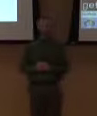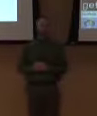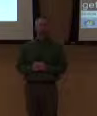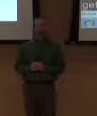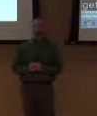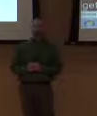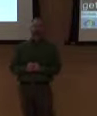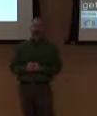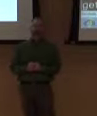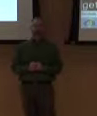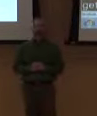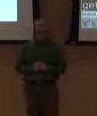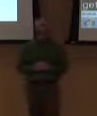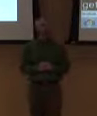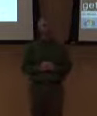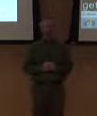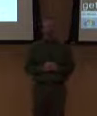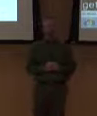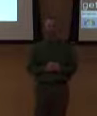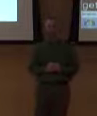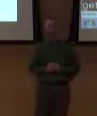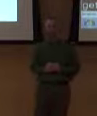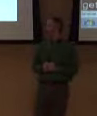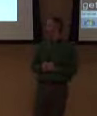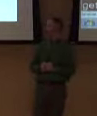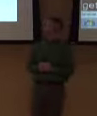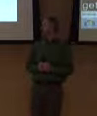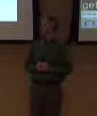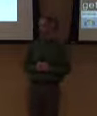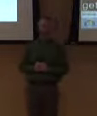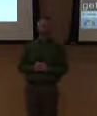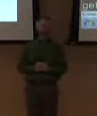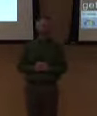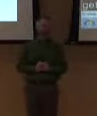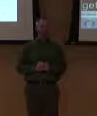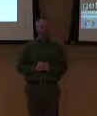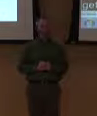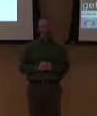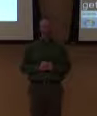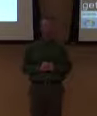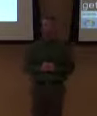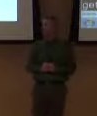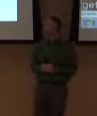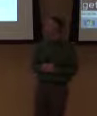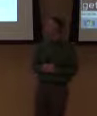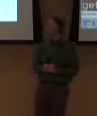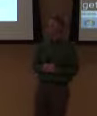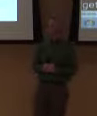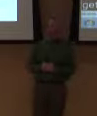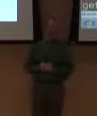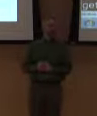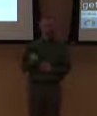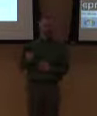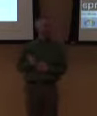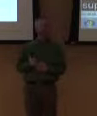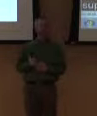And lived about 20 or 30 minutes off campus. So when they came to school, their time was really devoted to class mostly.